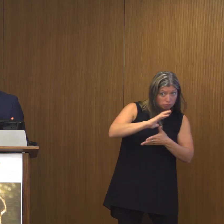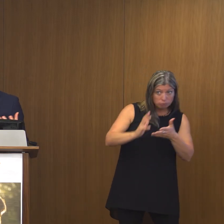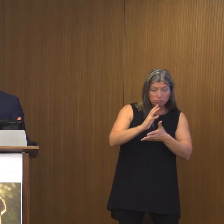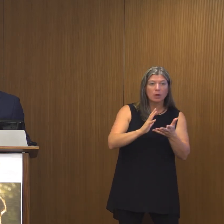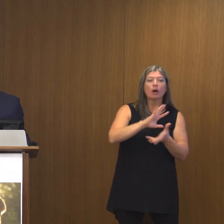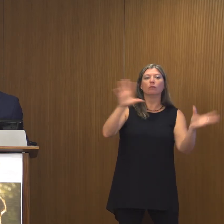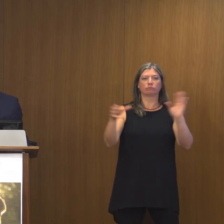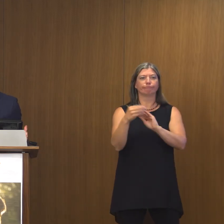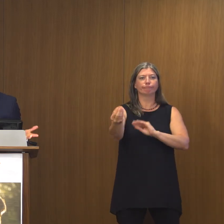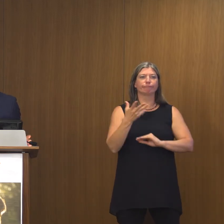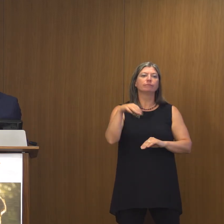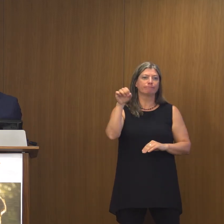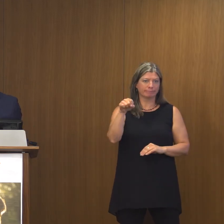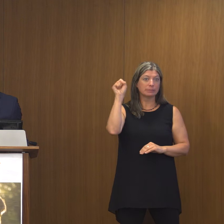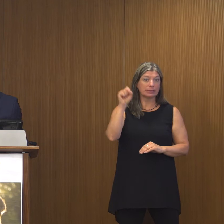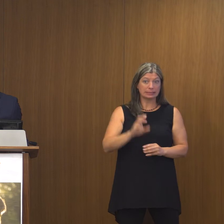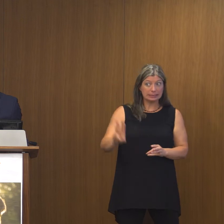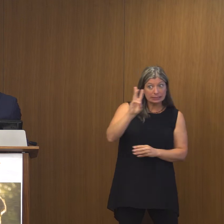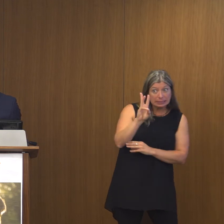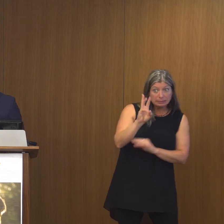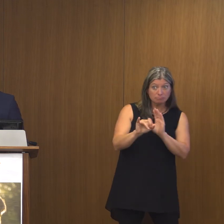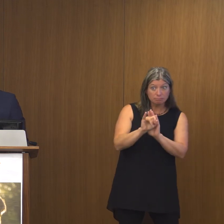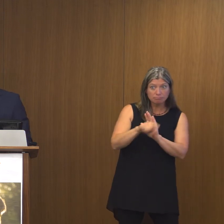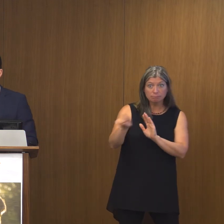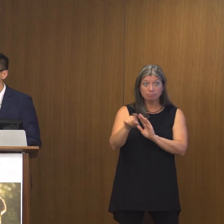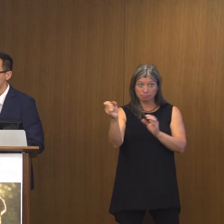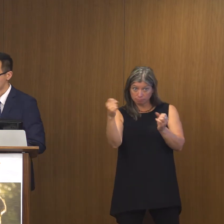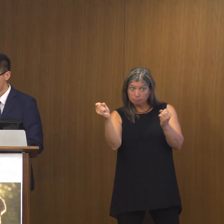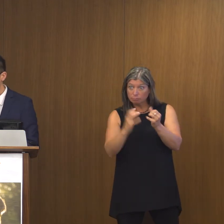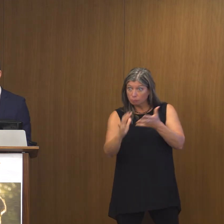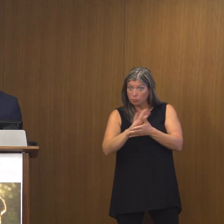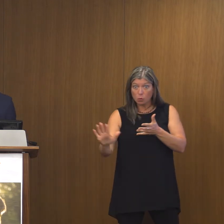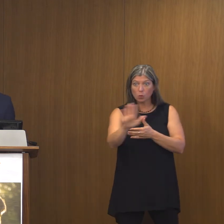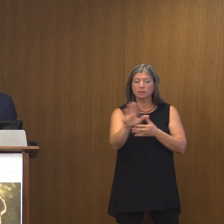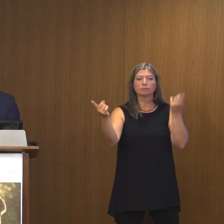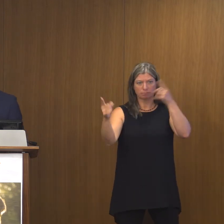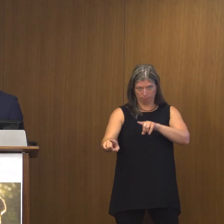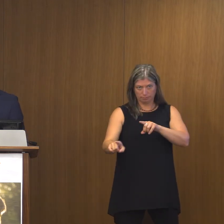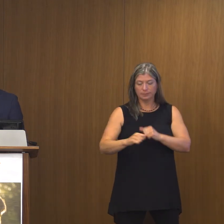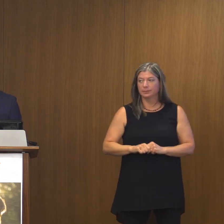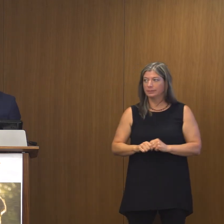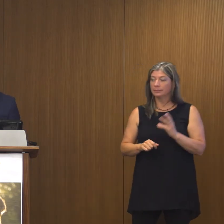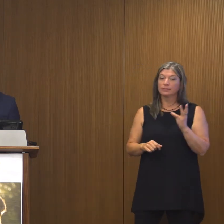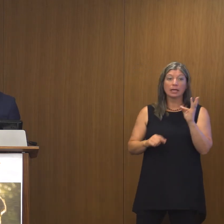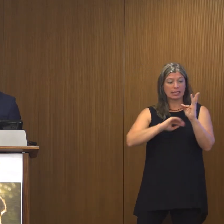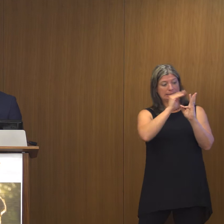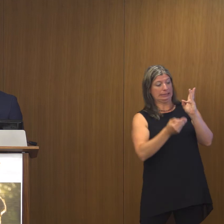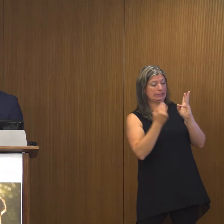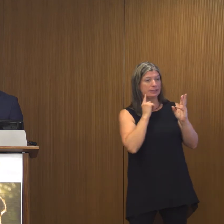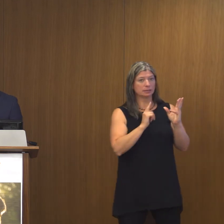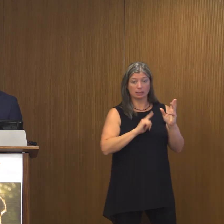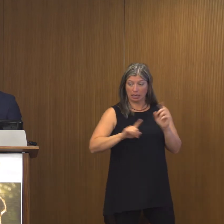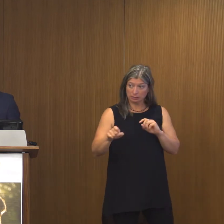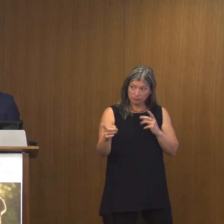and we asked the parents, okay, well, is this a priority? And then they were able to answer either, no, it's not a